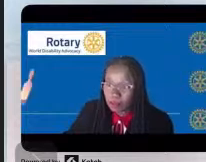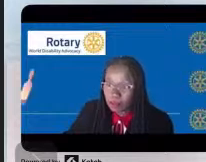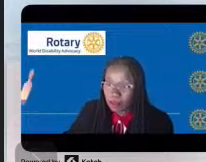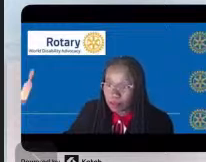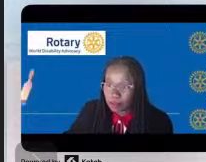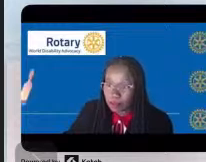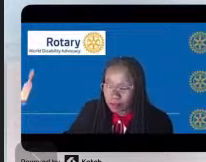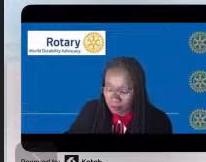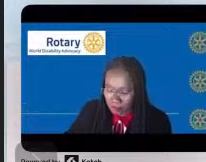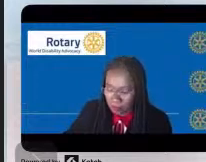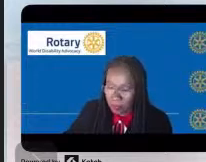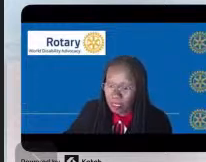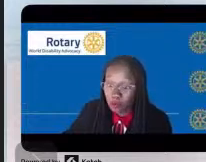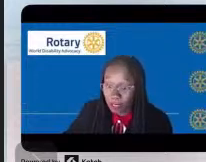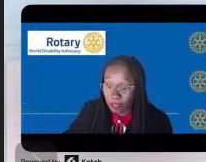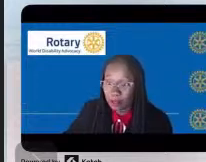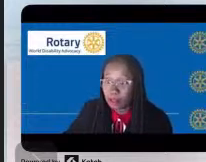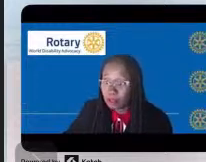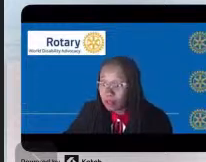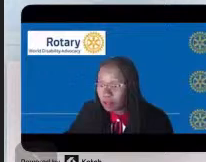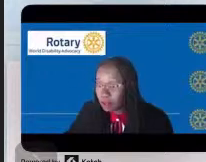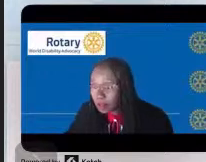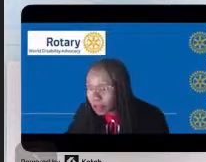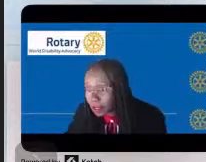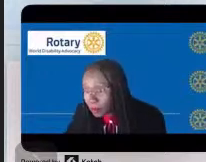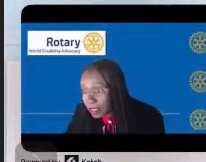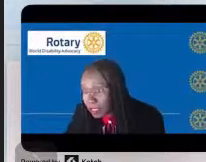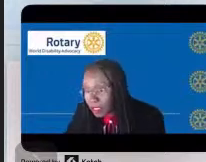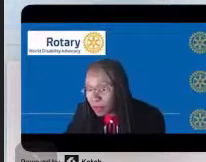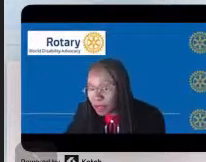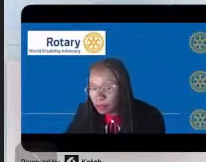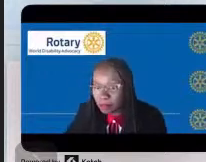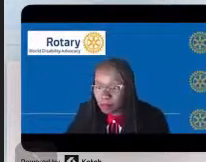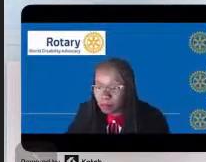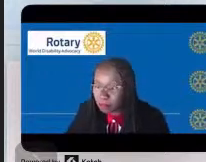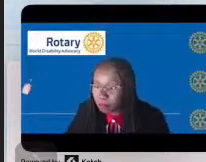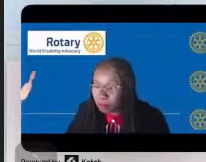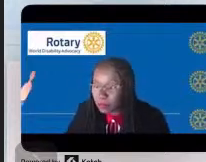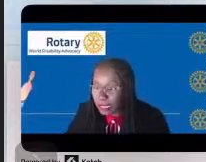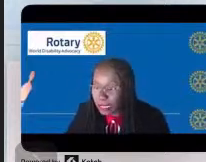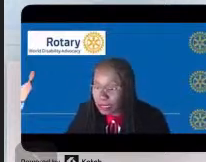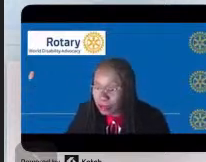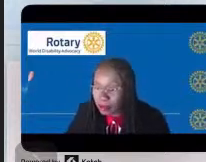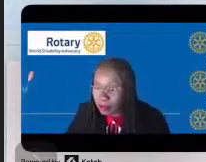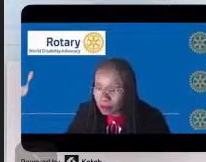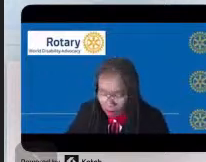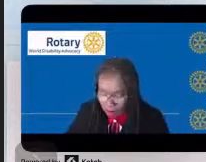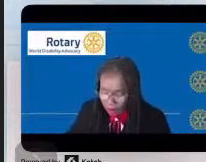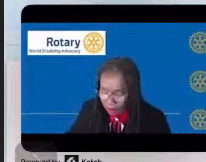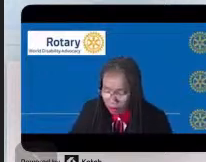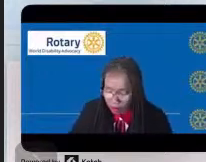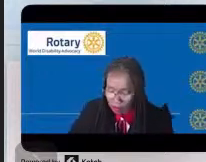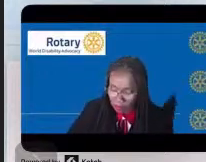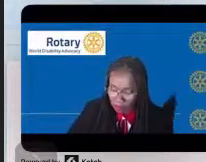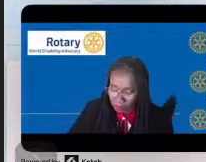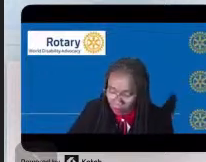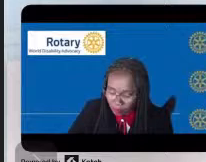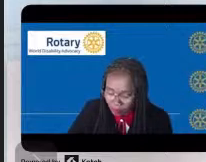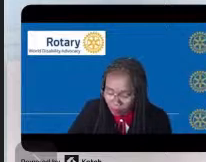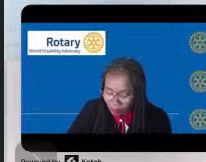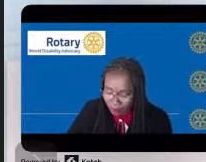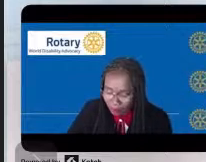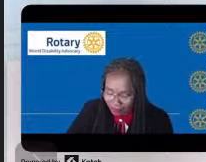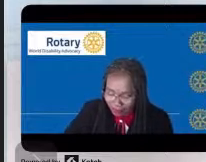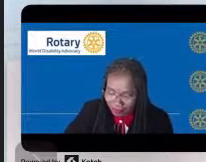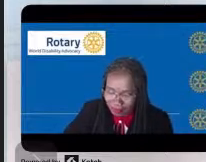You can see it? Okay, perfect. Yes, yeah, because great, awesome. So I just want to, we're going to start a little different because this